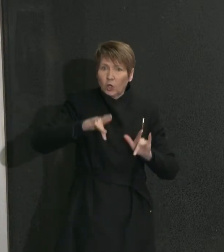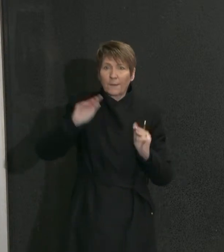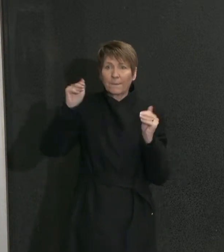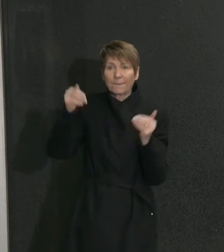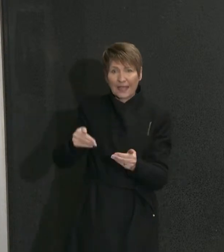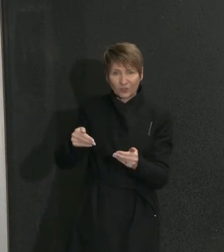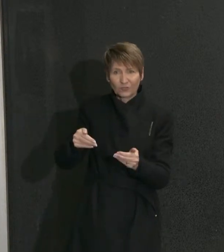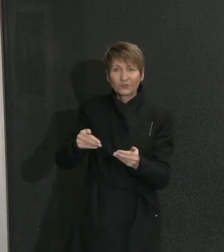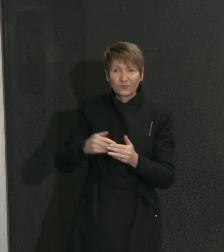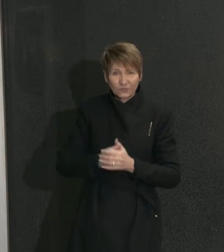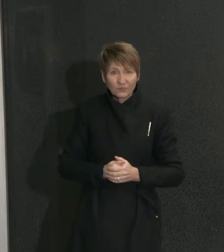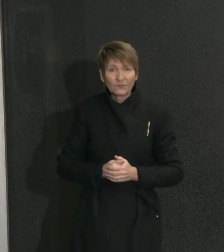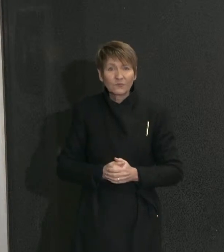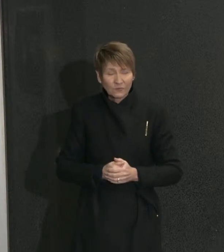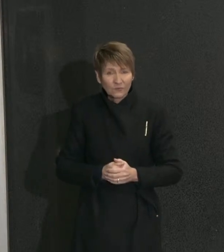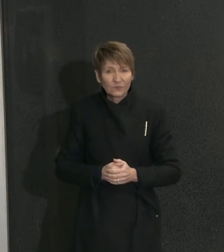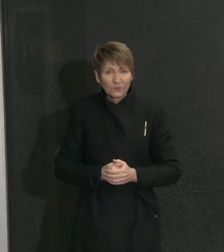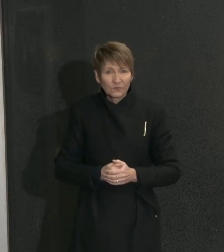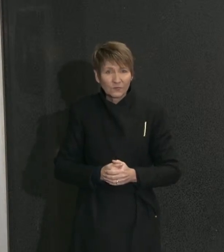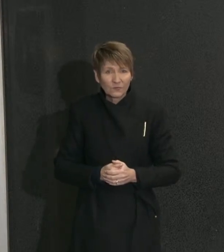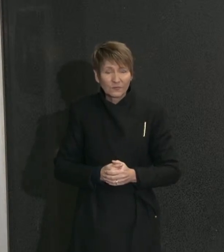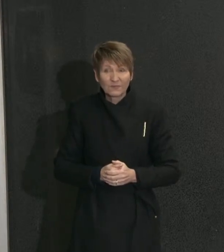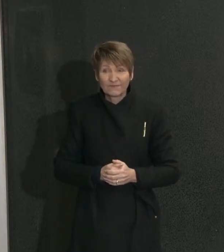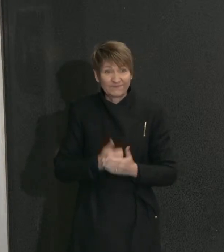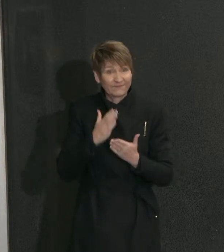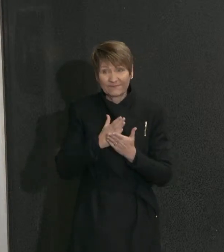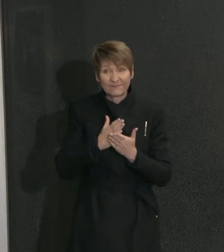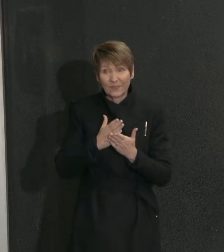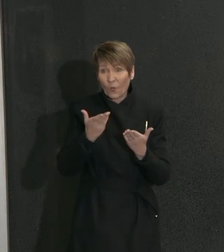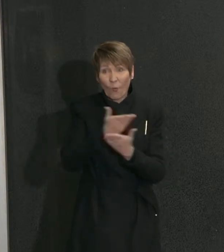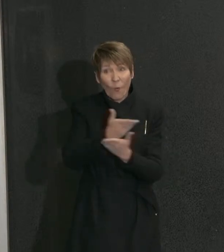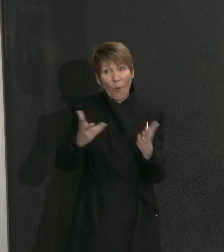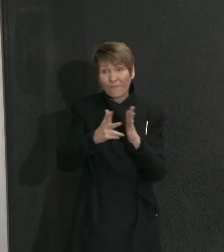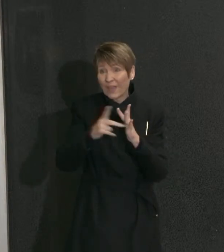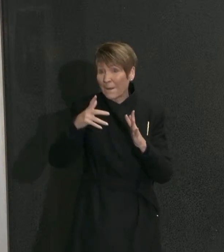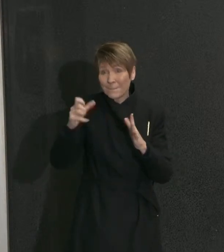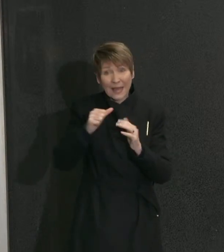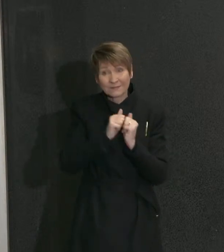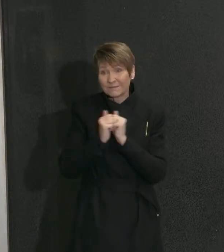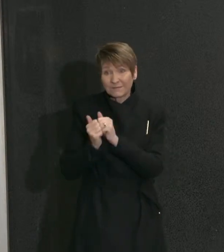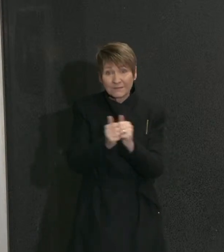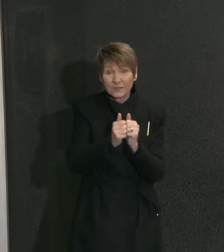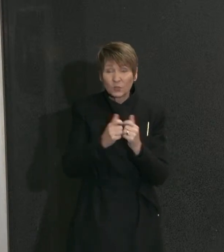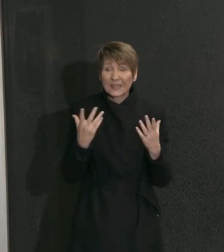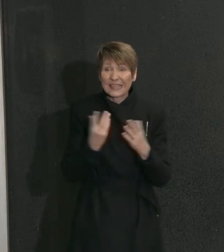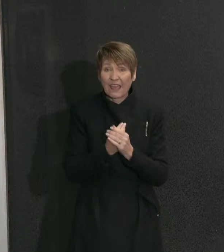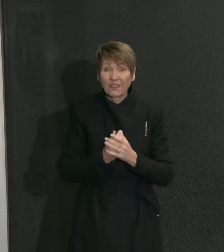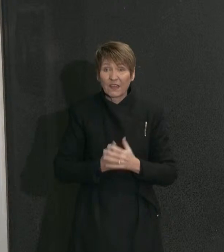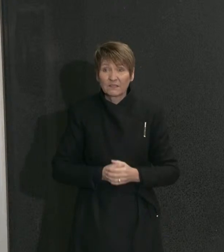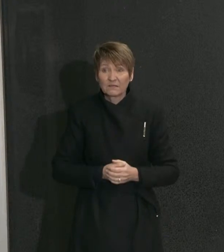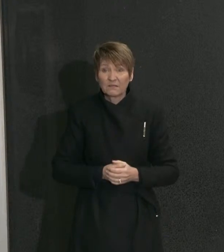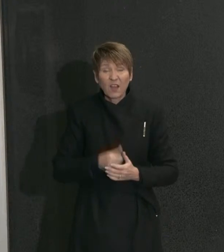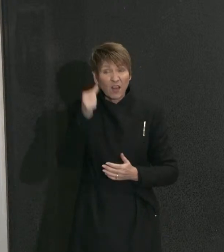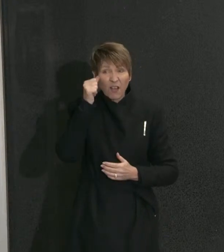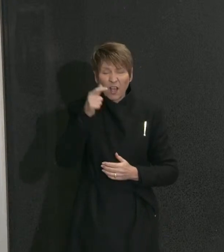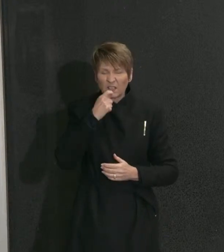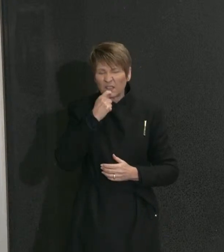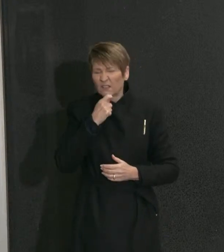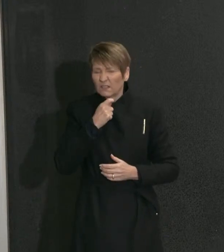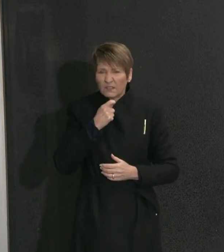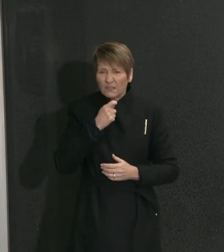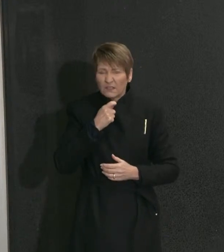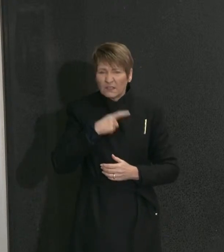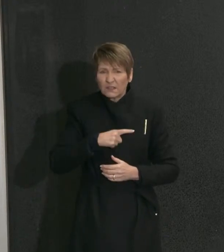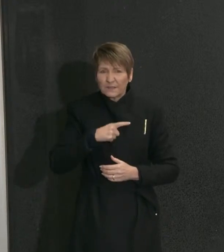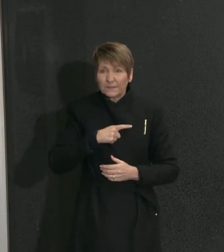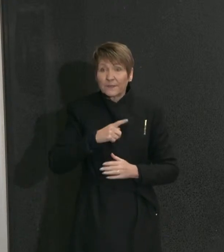be, you know, we are all in this together, whether you like it or not. We're all locked down together, and we'll all open up together if